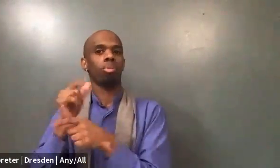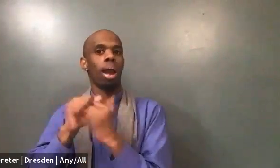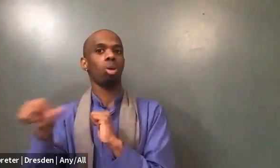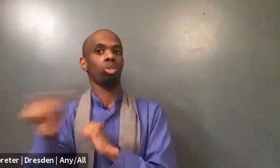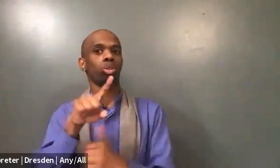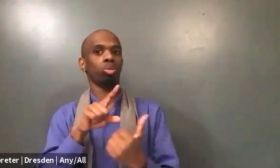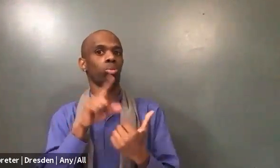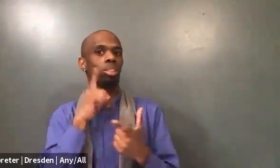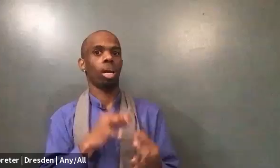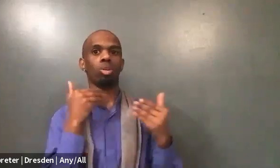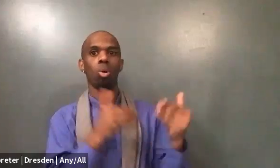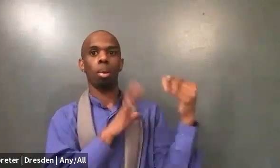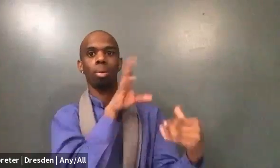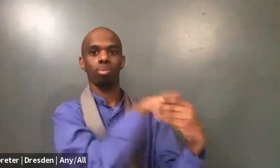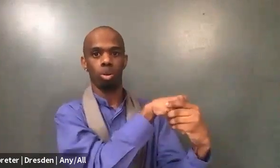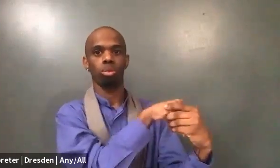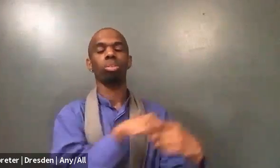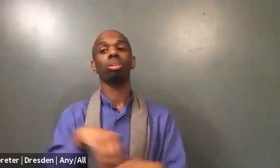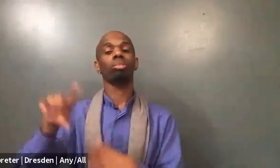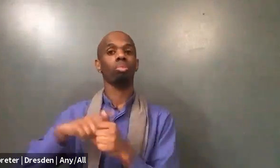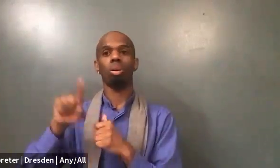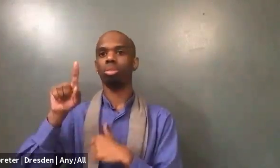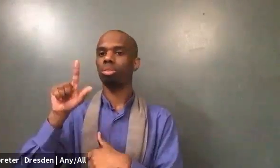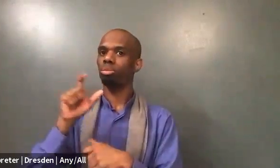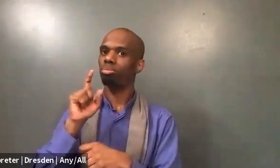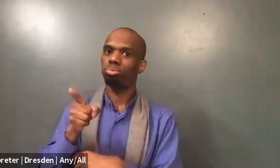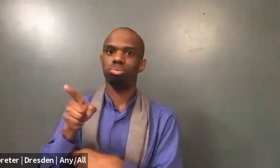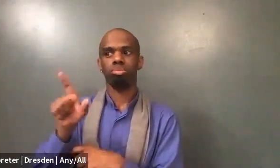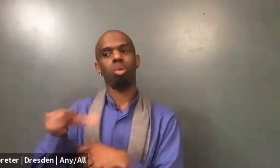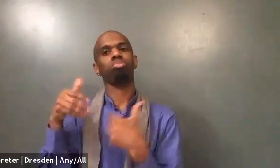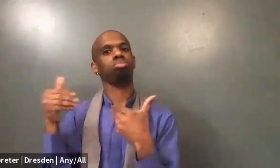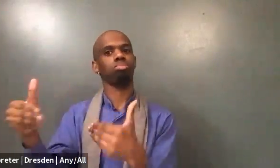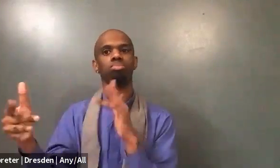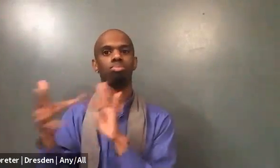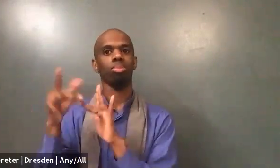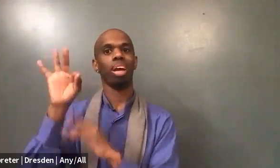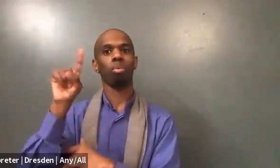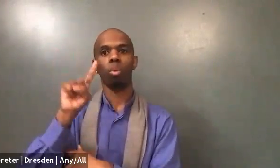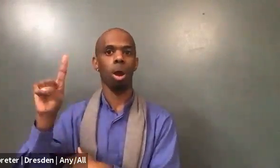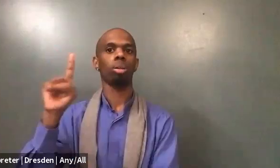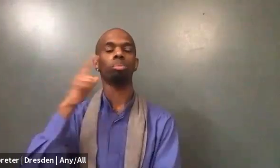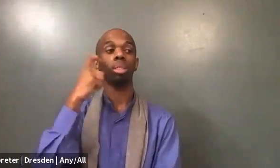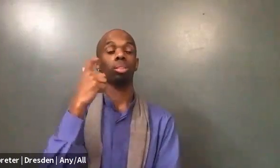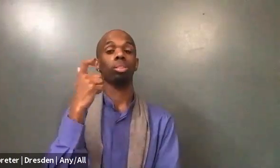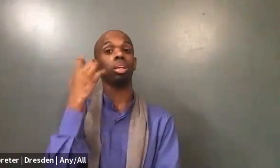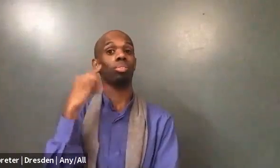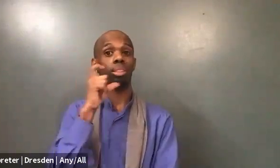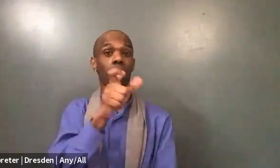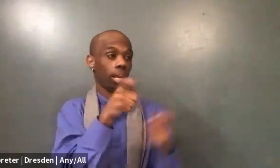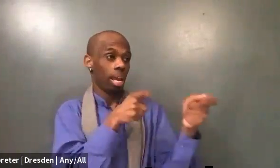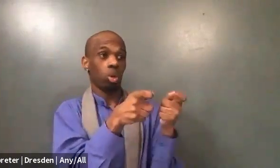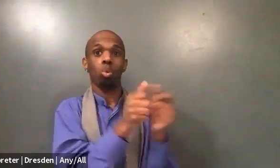if you can be support. Because if it's not handled in a healthy risk or a good assessment,